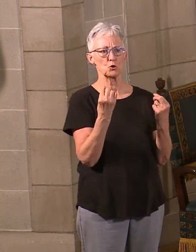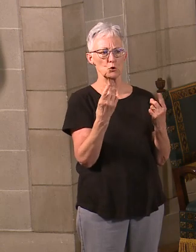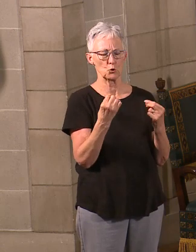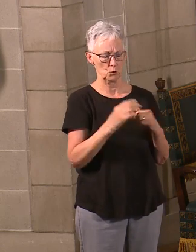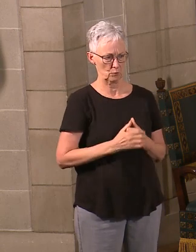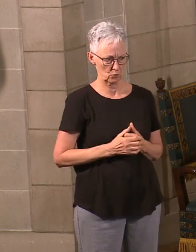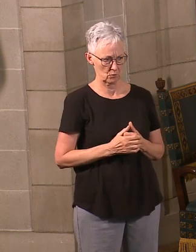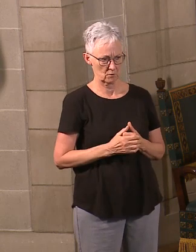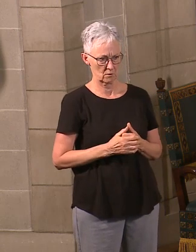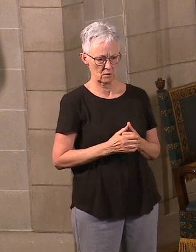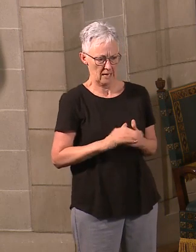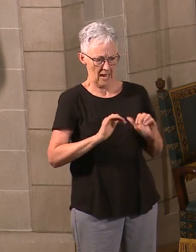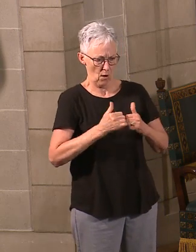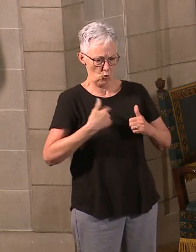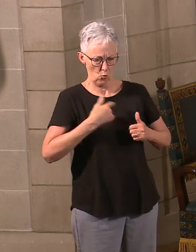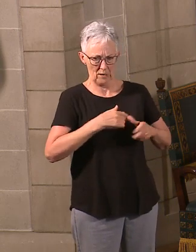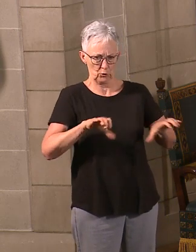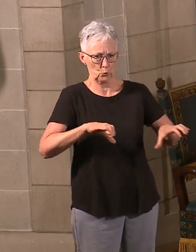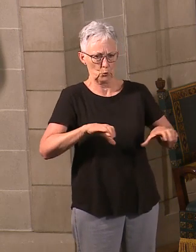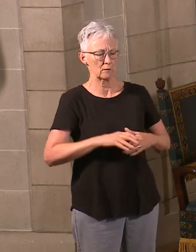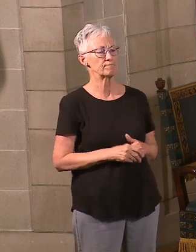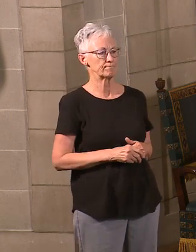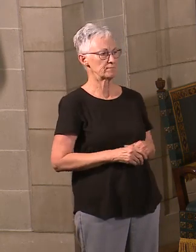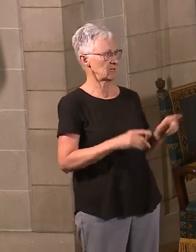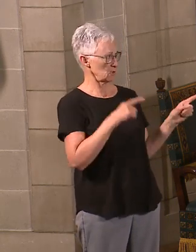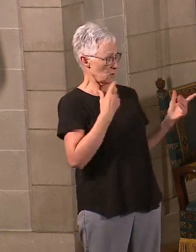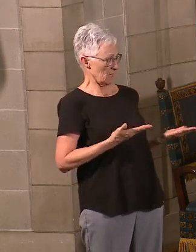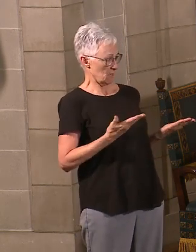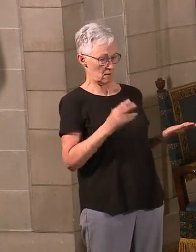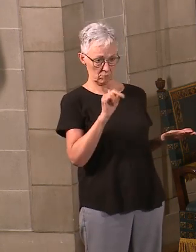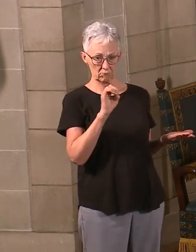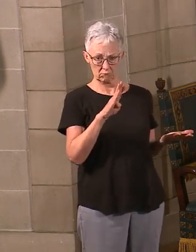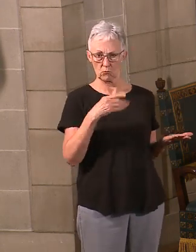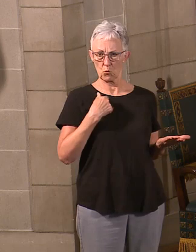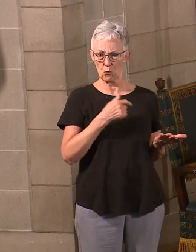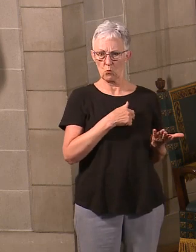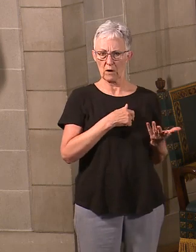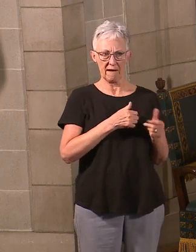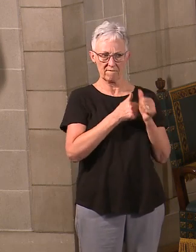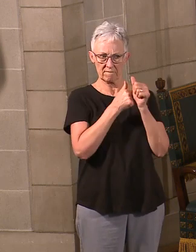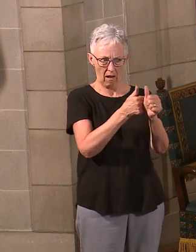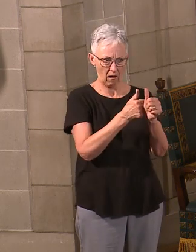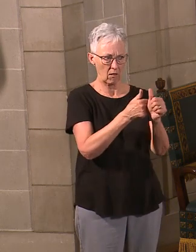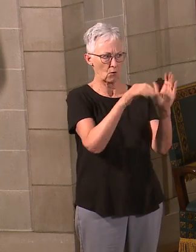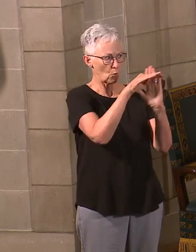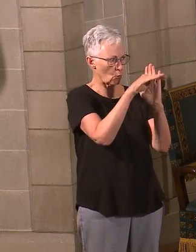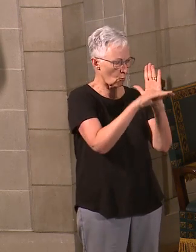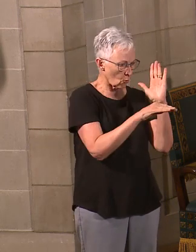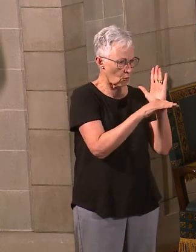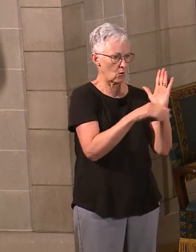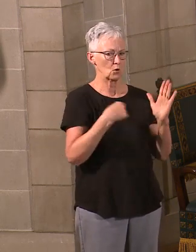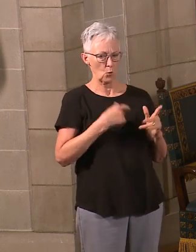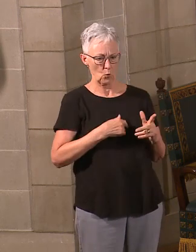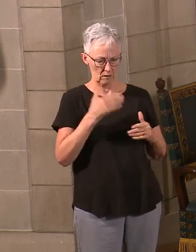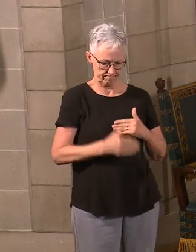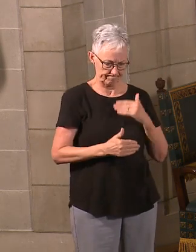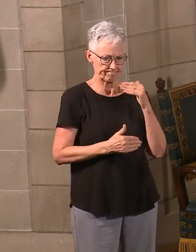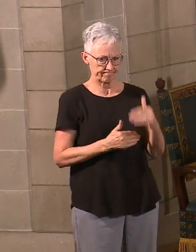with regard to social distancing and taking all the steps. Now, we know we need to do more. That's one of the reasons, for example, we highlighted last week